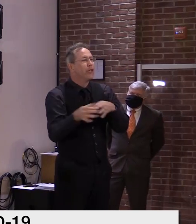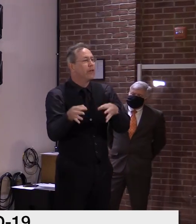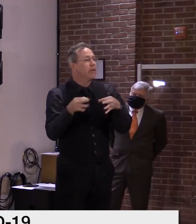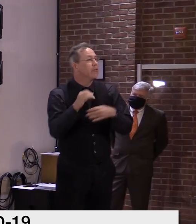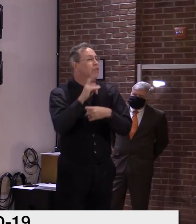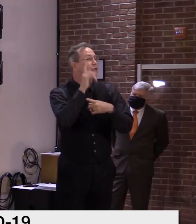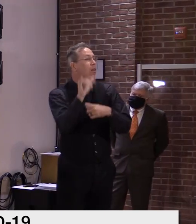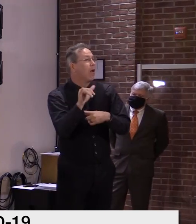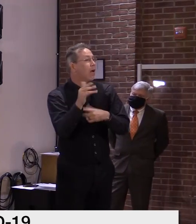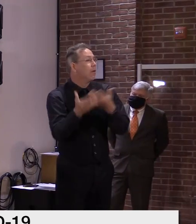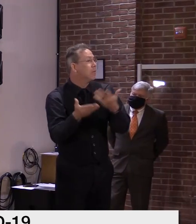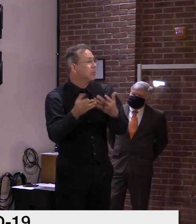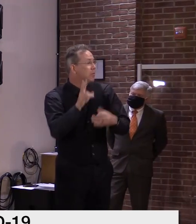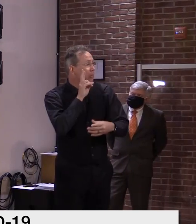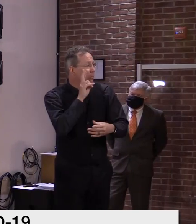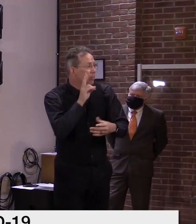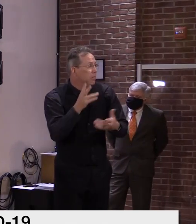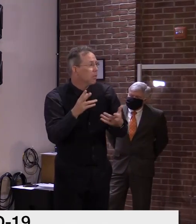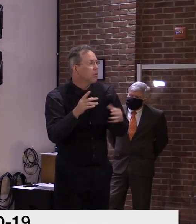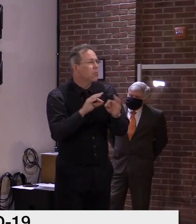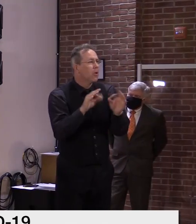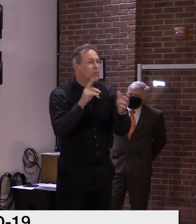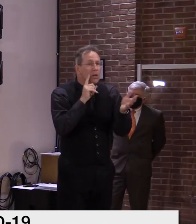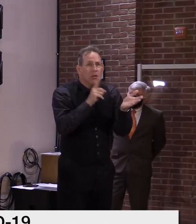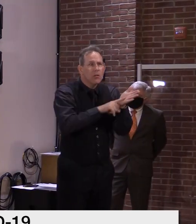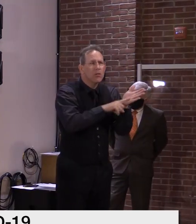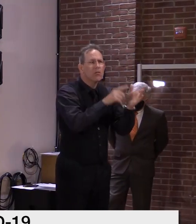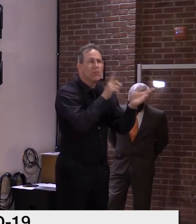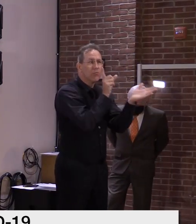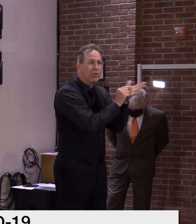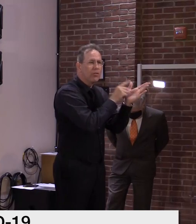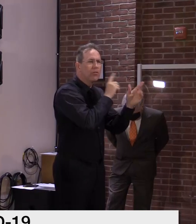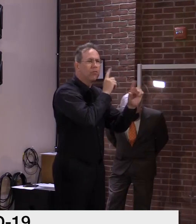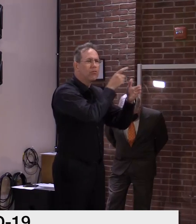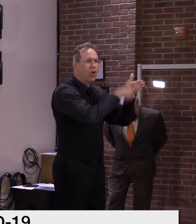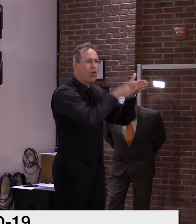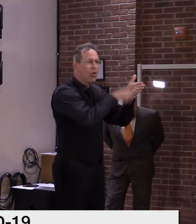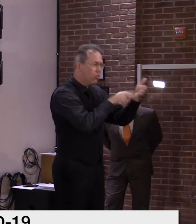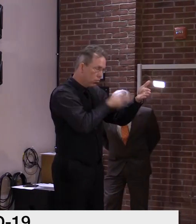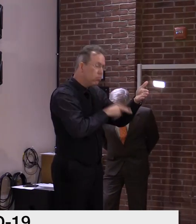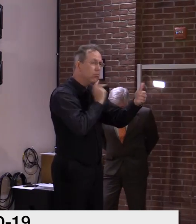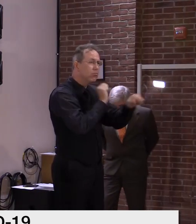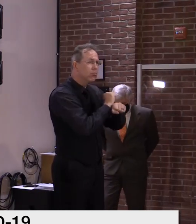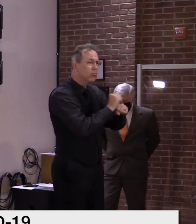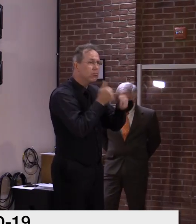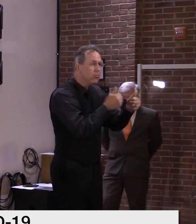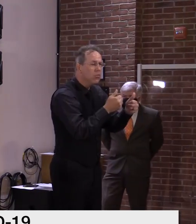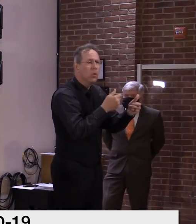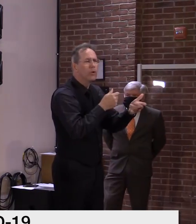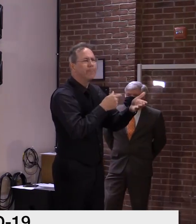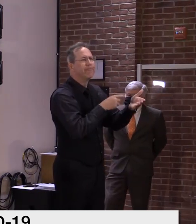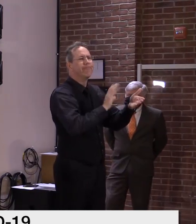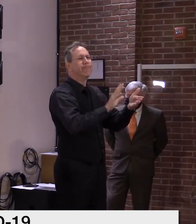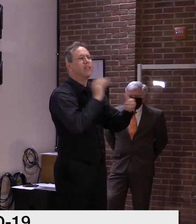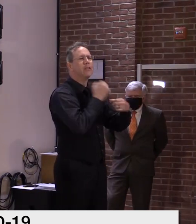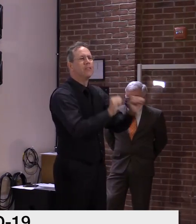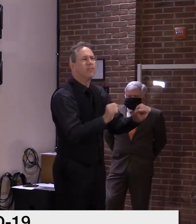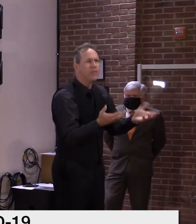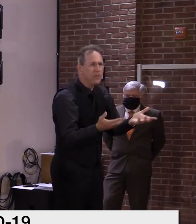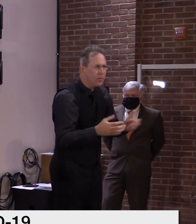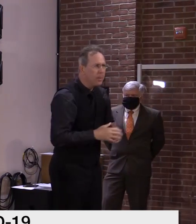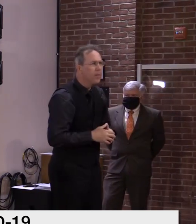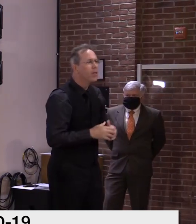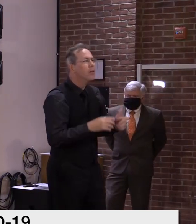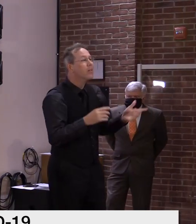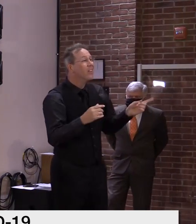preliminary report or what, but we certainly know Pfizer is eager to